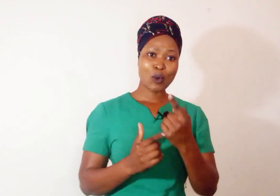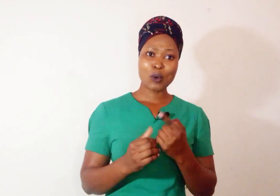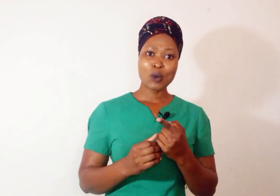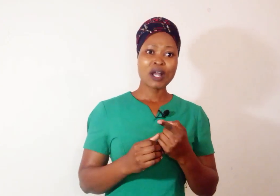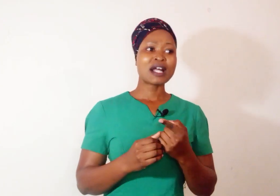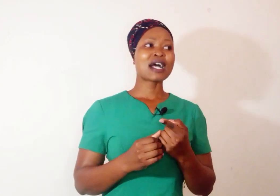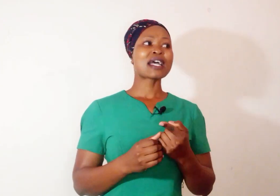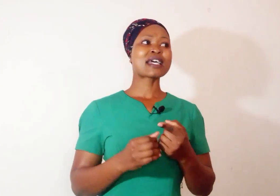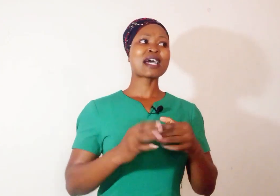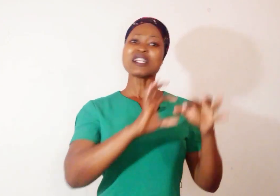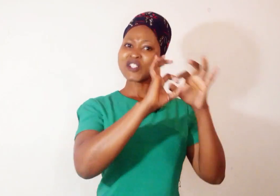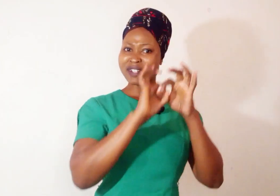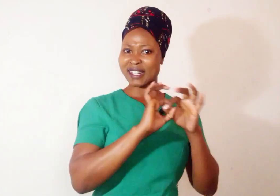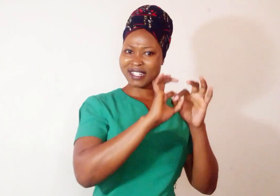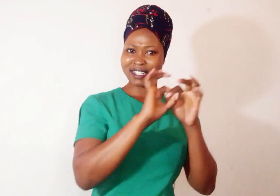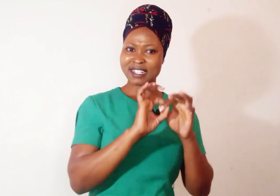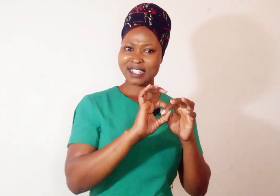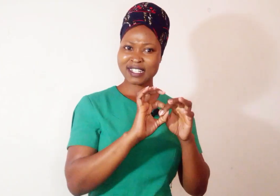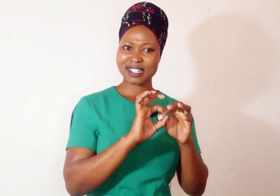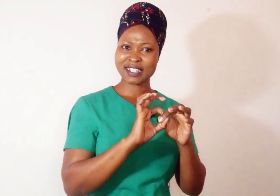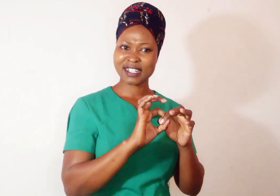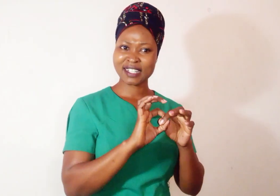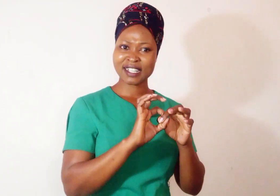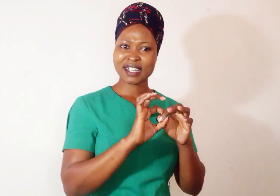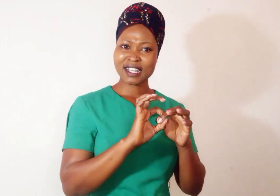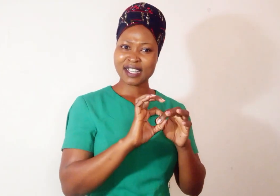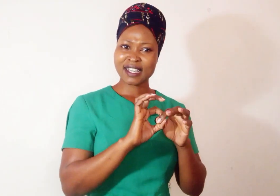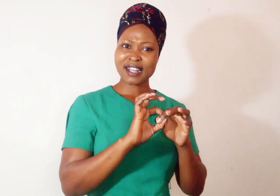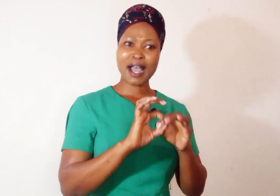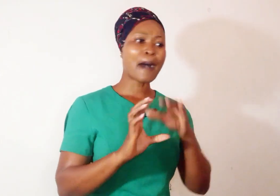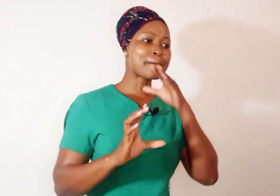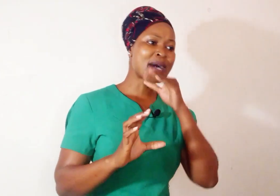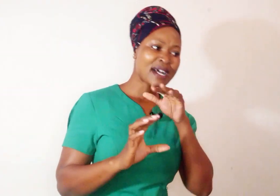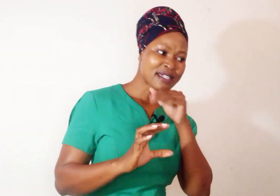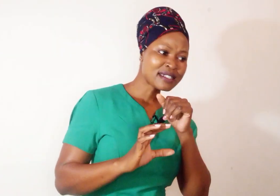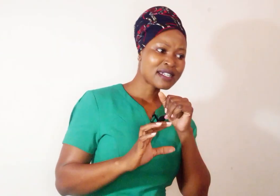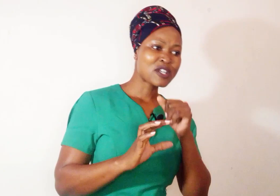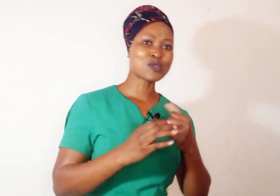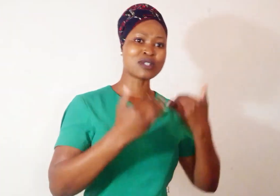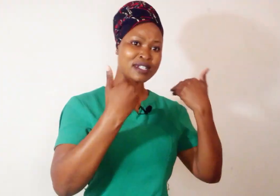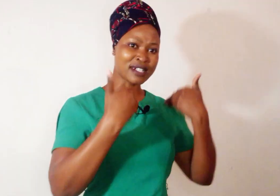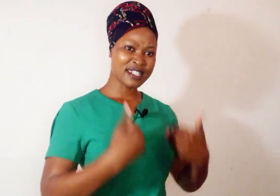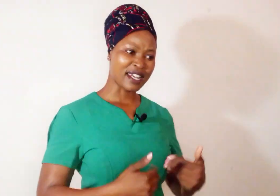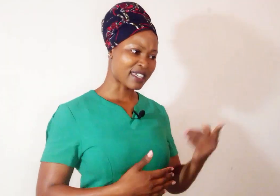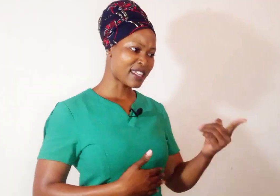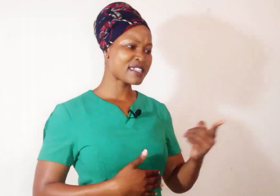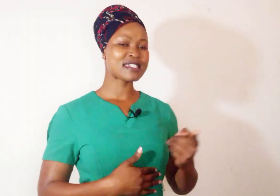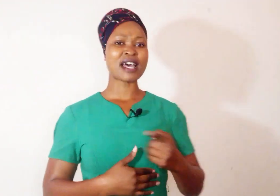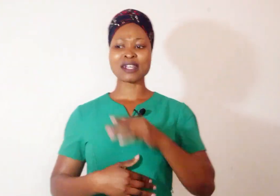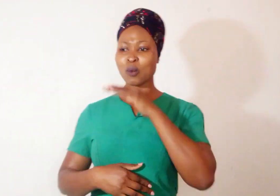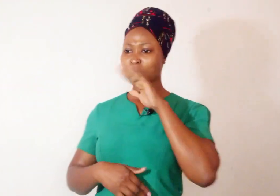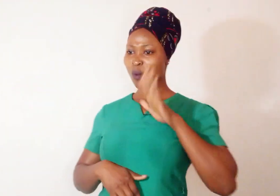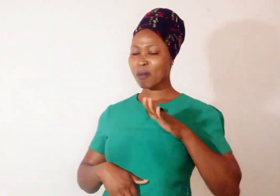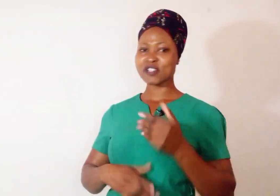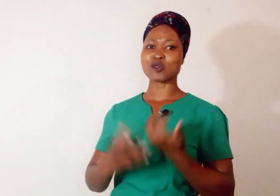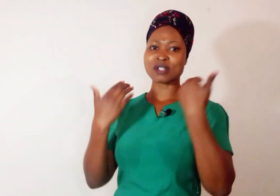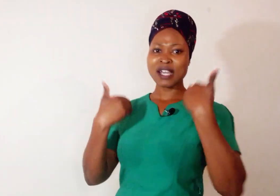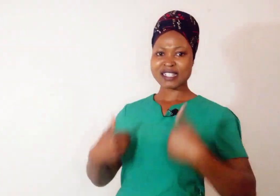So culturally, a man should dress like this and a woman should dress